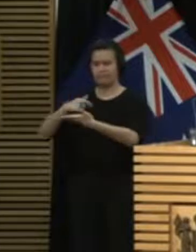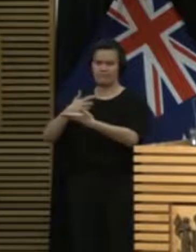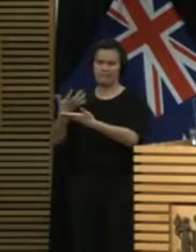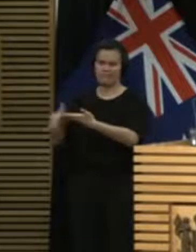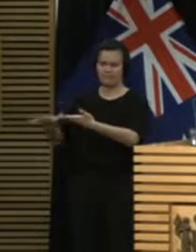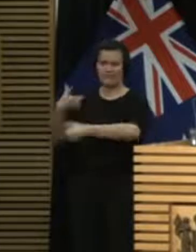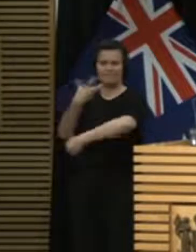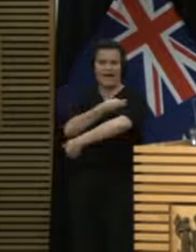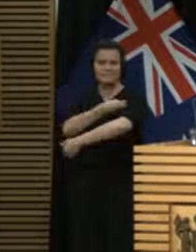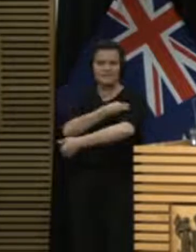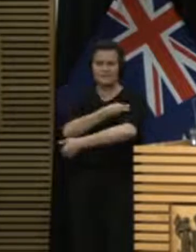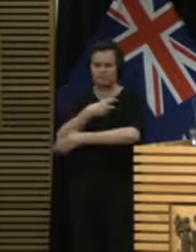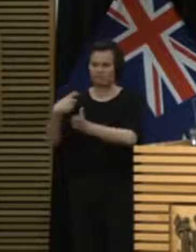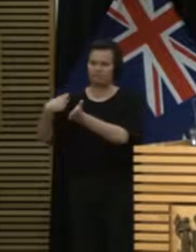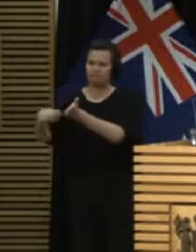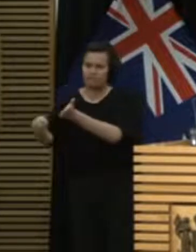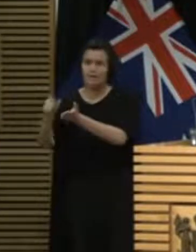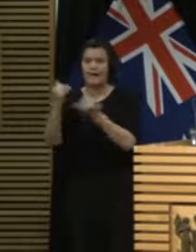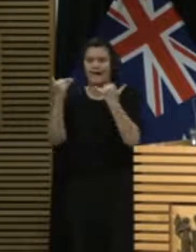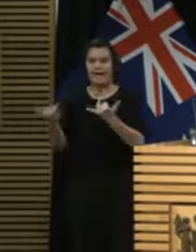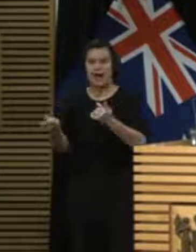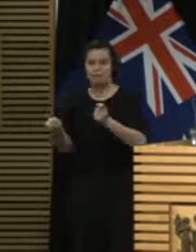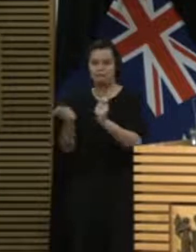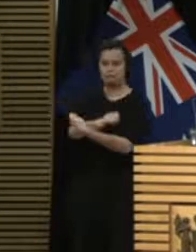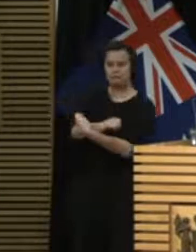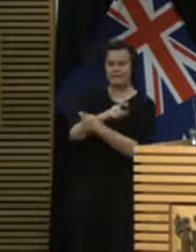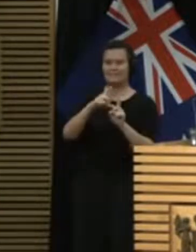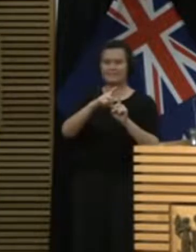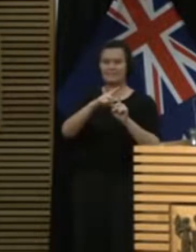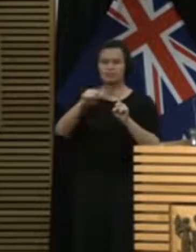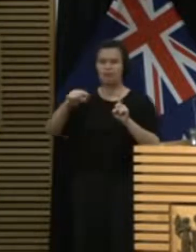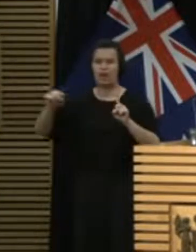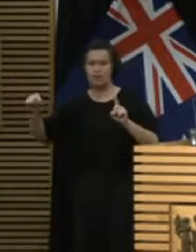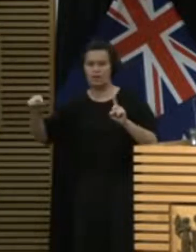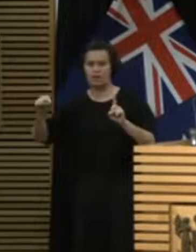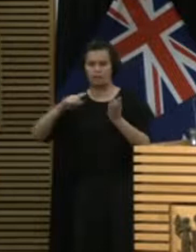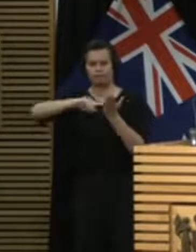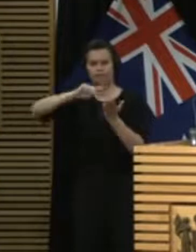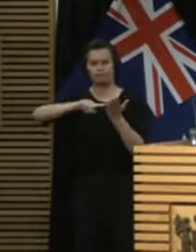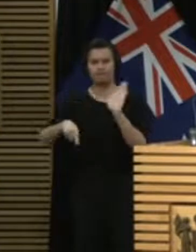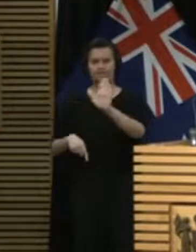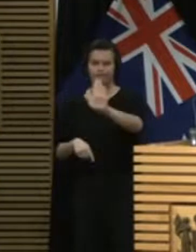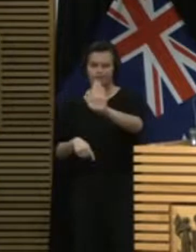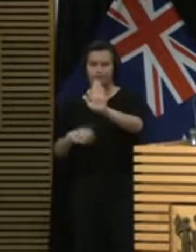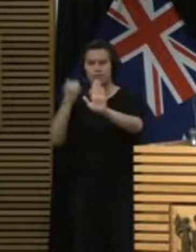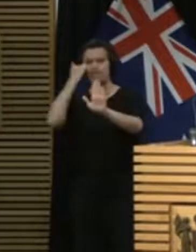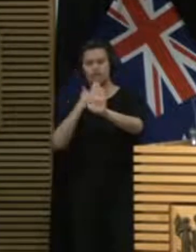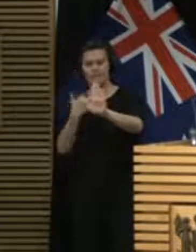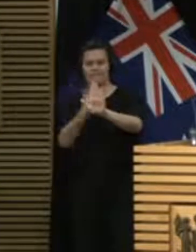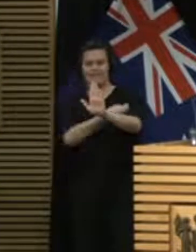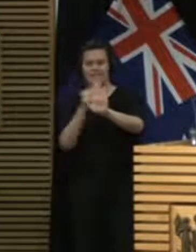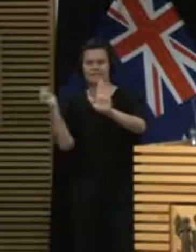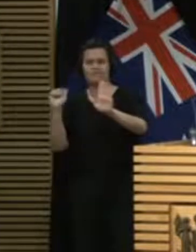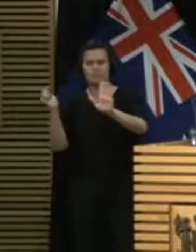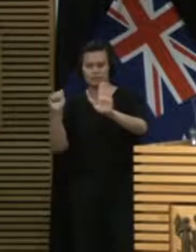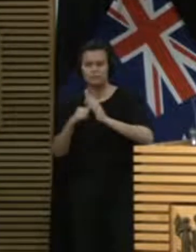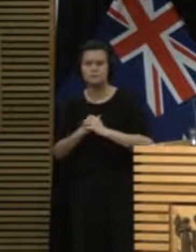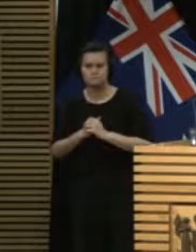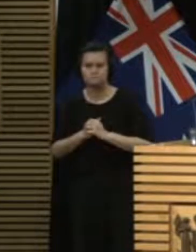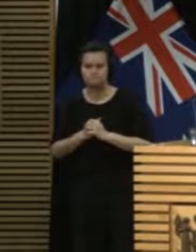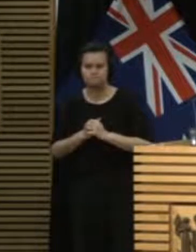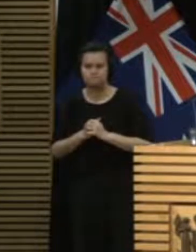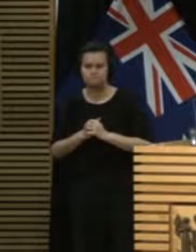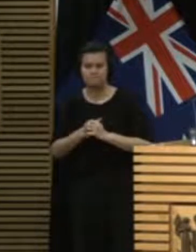for large-scale events and the like. So we absolutely anticipate it will be in place and ready to go before Auckland moves into the framework. I